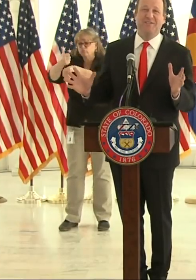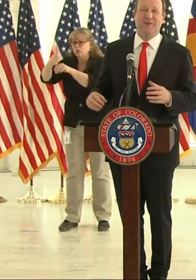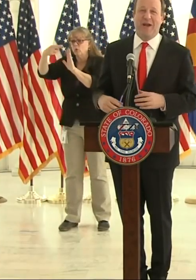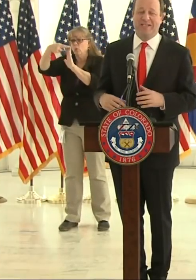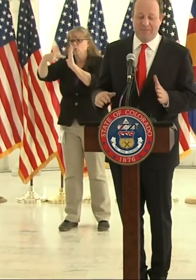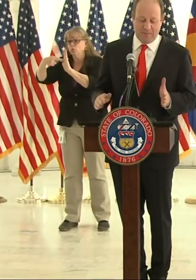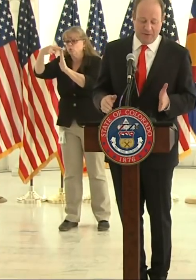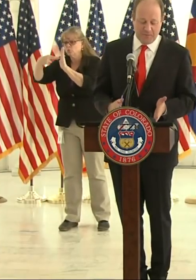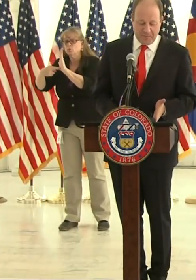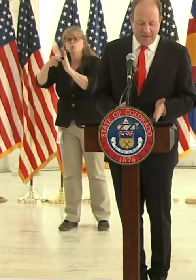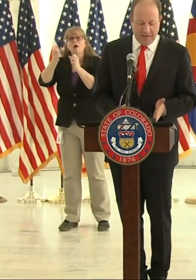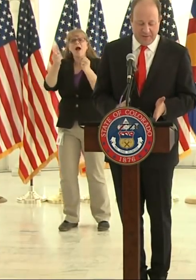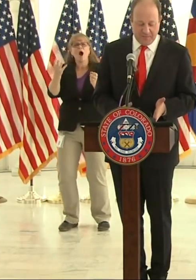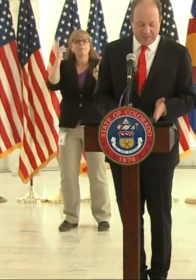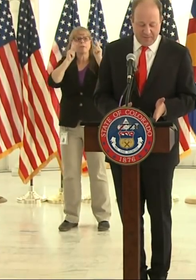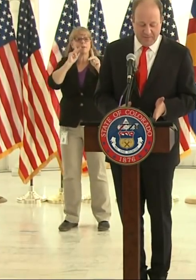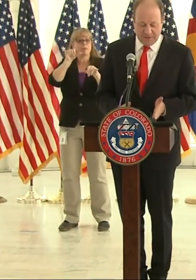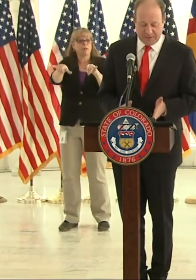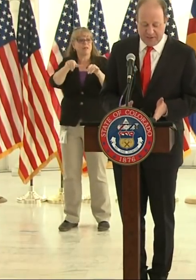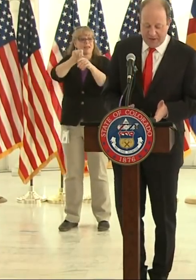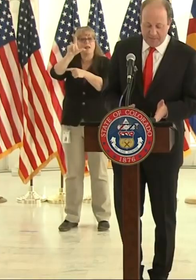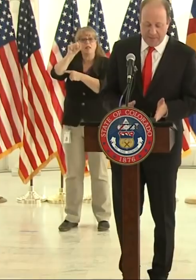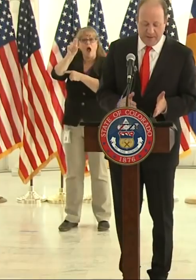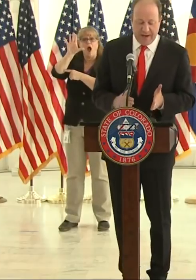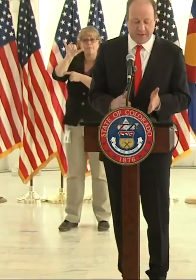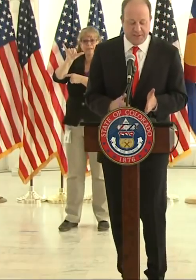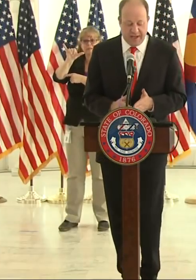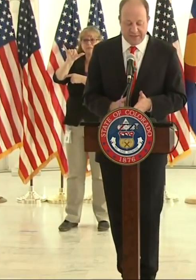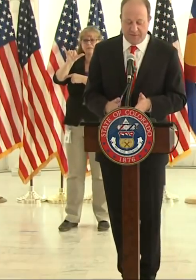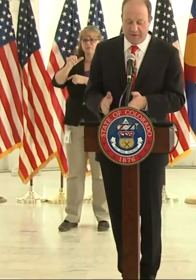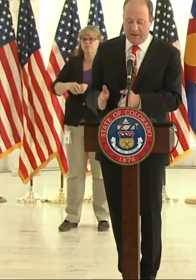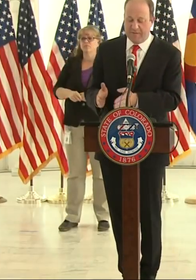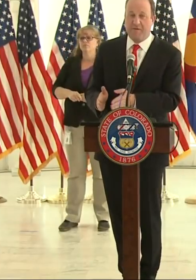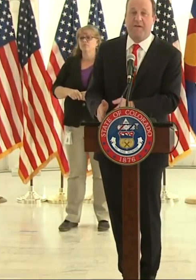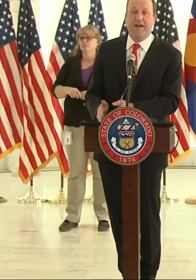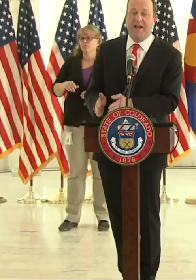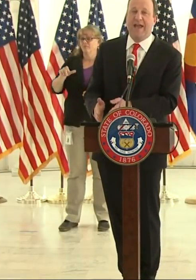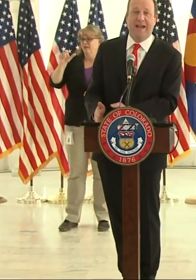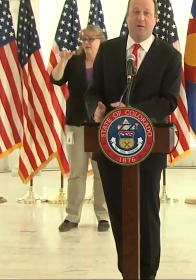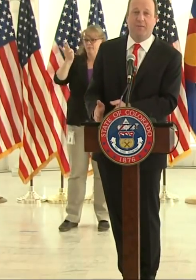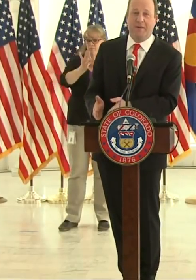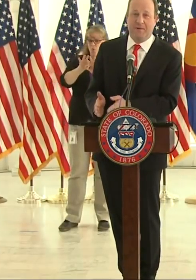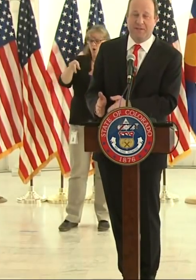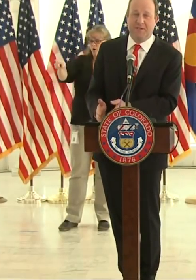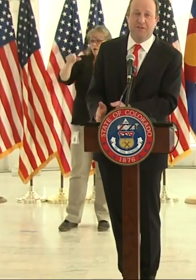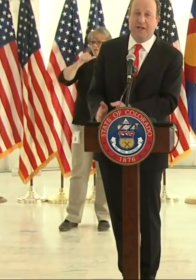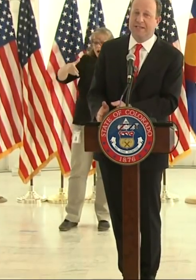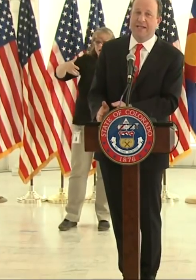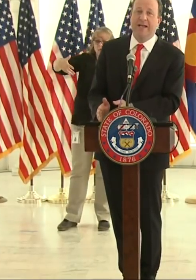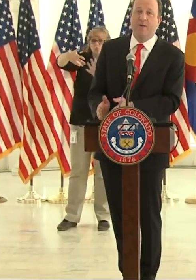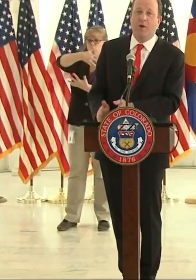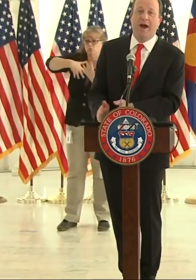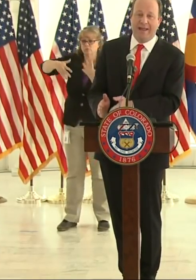like they used to, right? Some people used to go to hair salons for fun and hanging out with people and